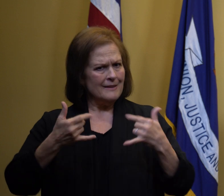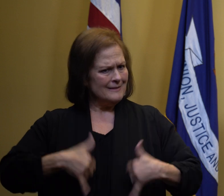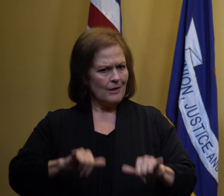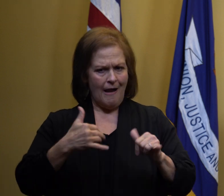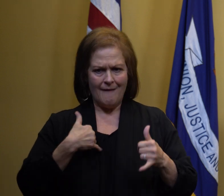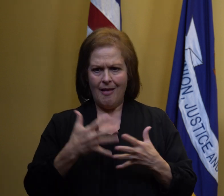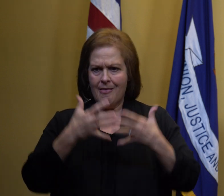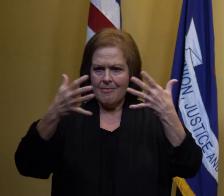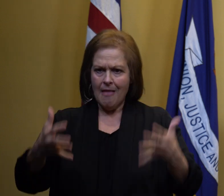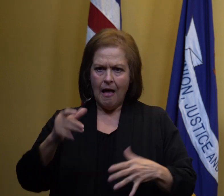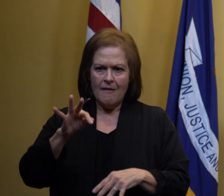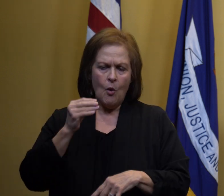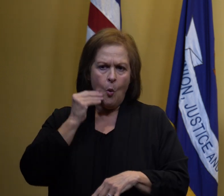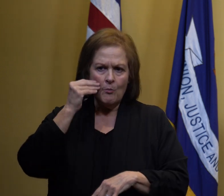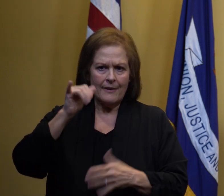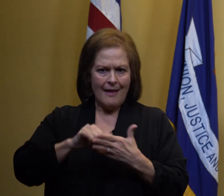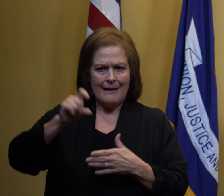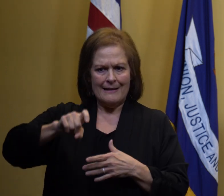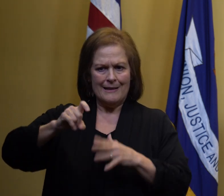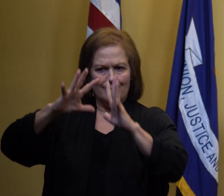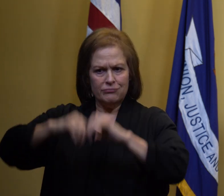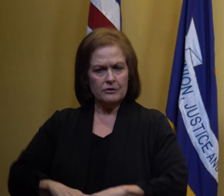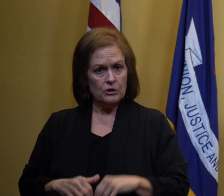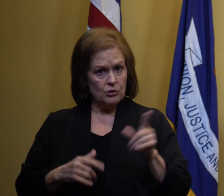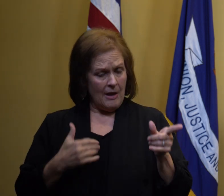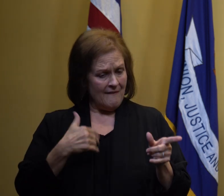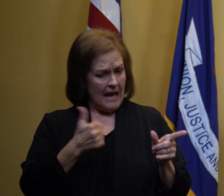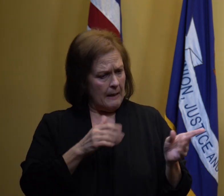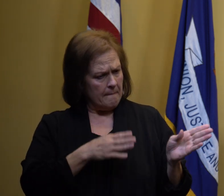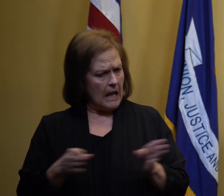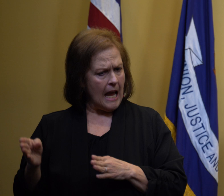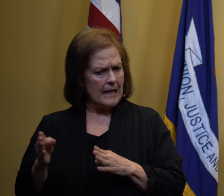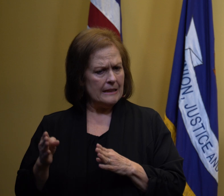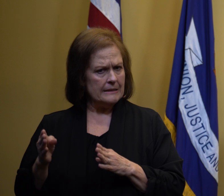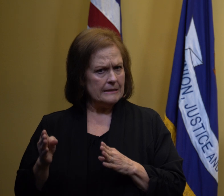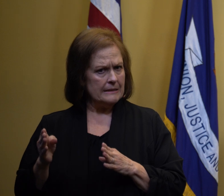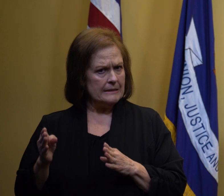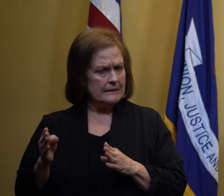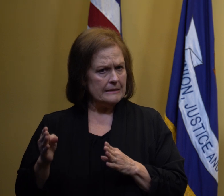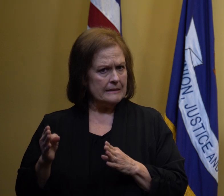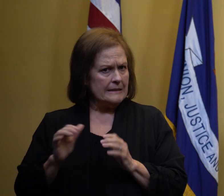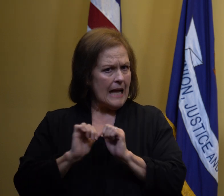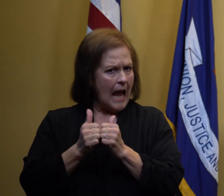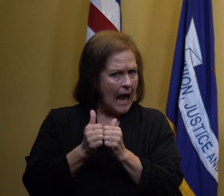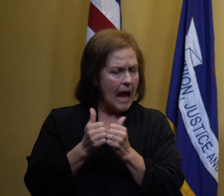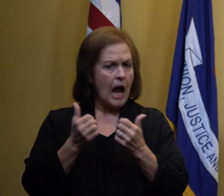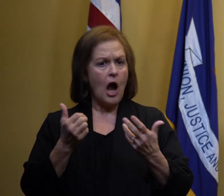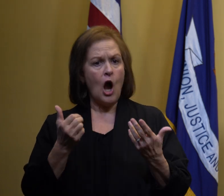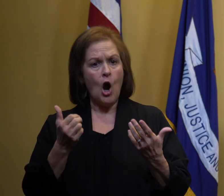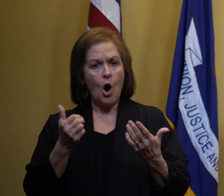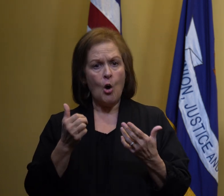when it comes to properties that still need to be demolished. Do you have any details or plans how to, I guess, to kind of walk and chew gum at the same time, attack the Dirty